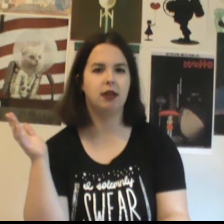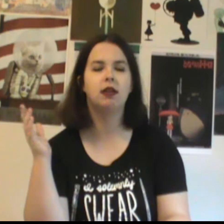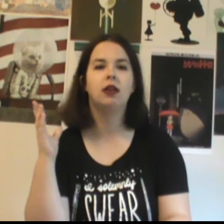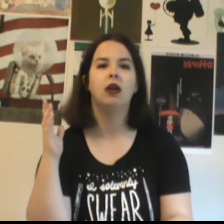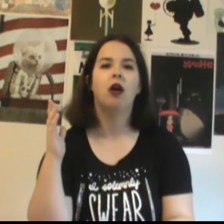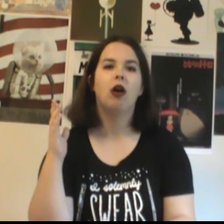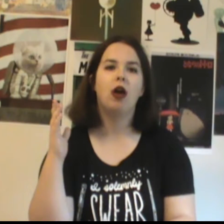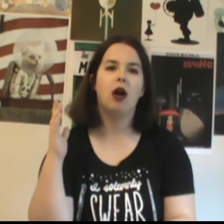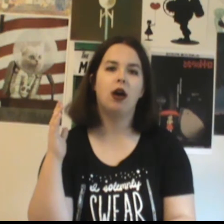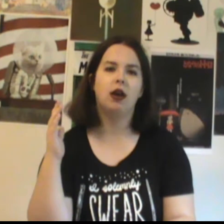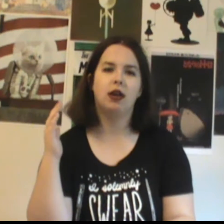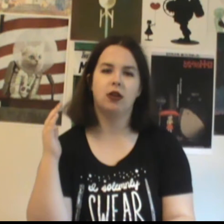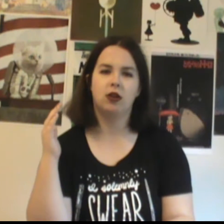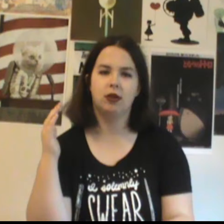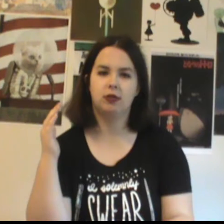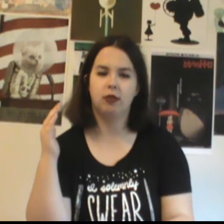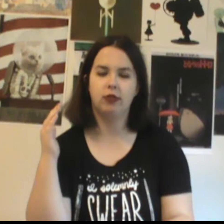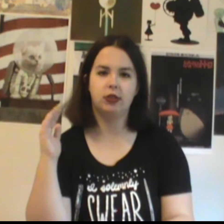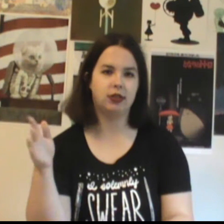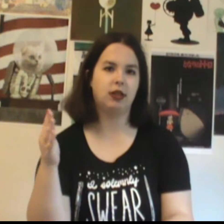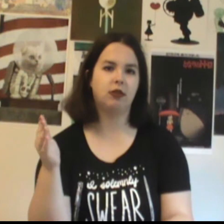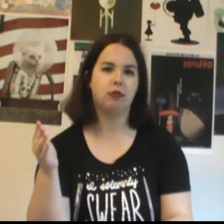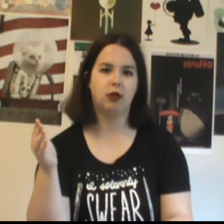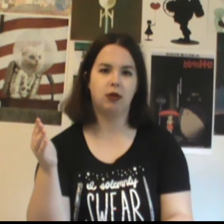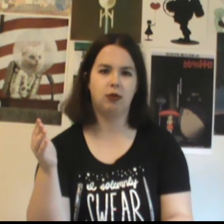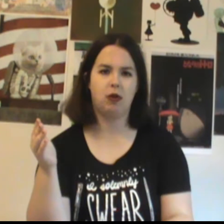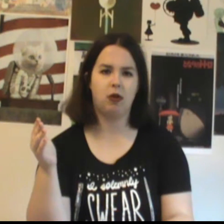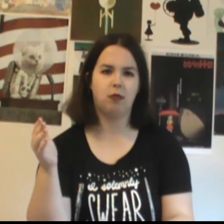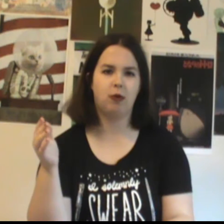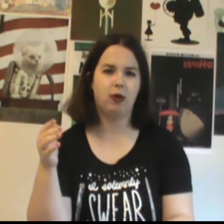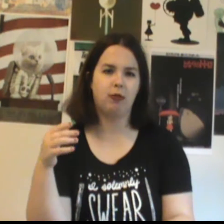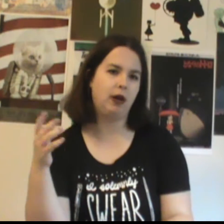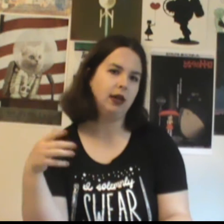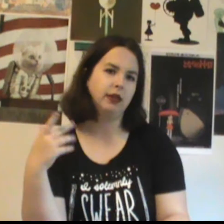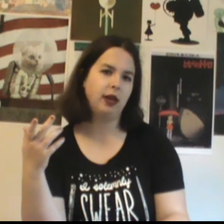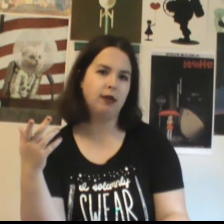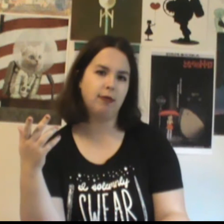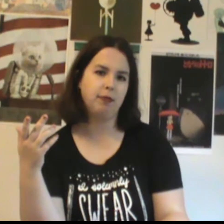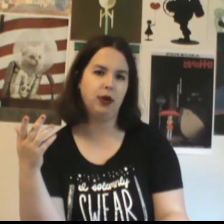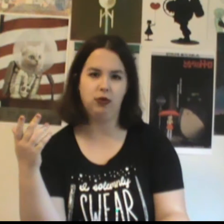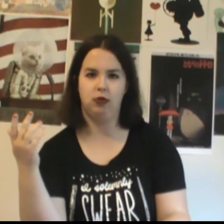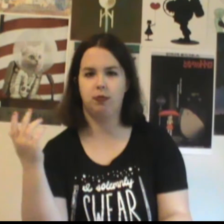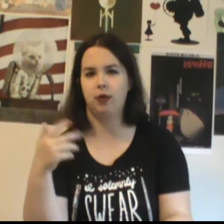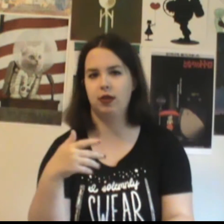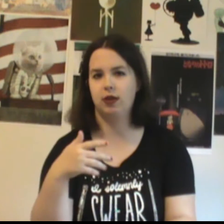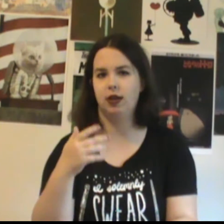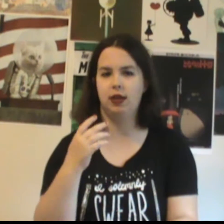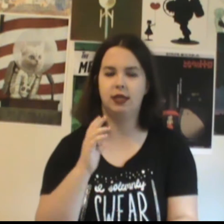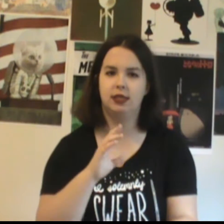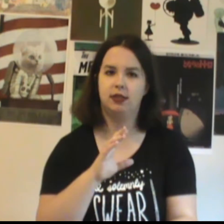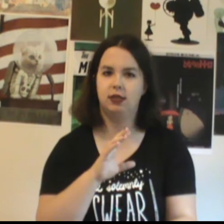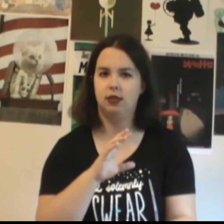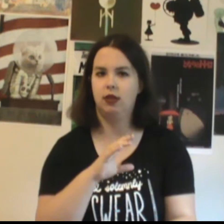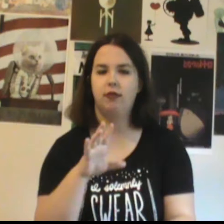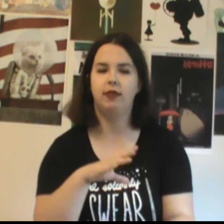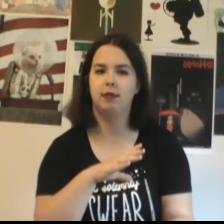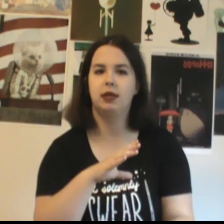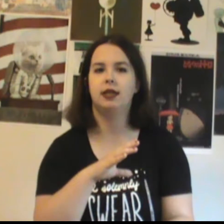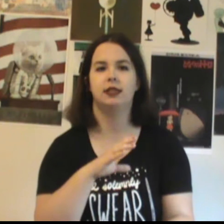yet, and her sort of adjusting to her more wild life compared to her brother and his little family that's a